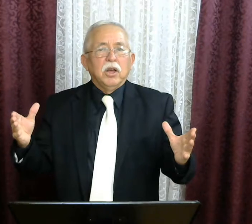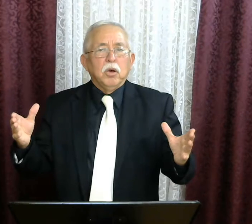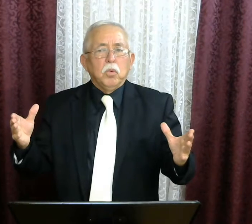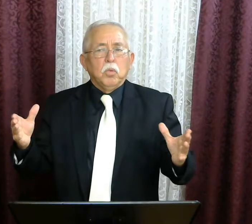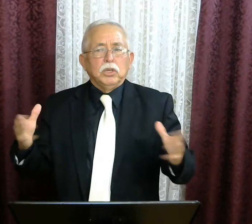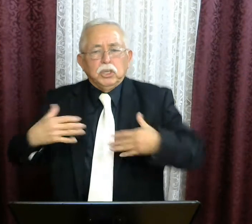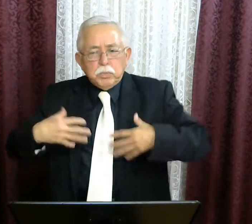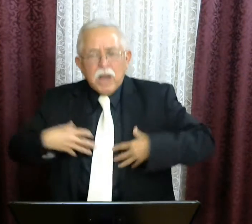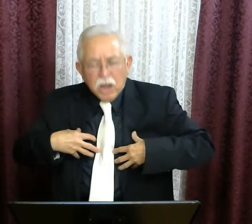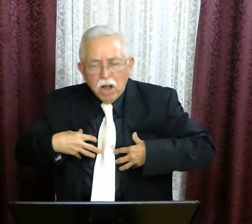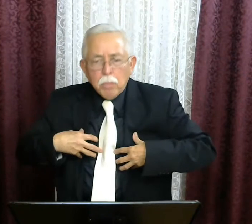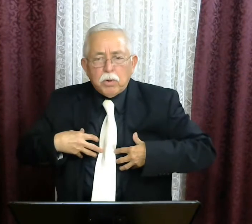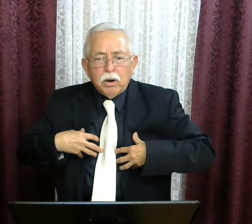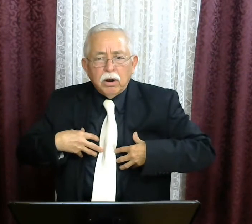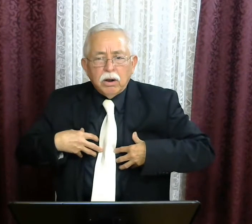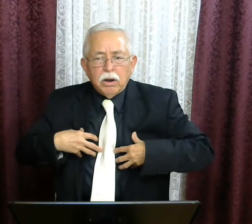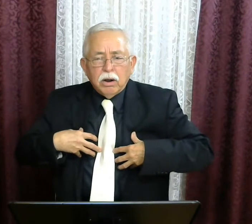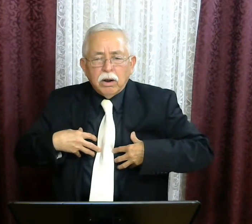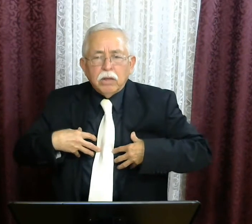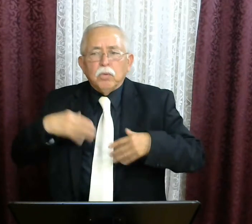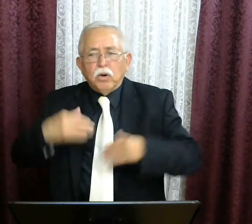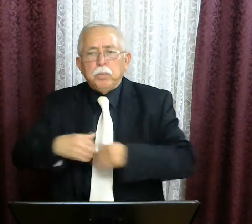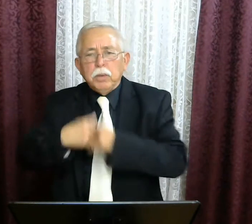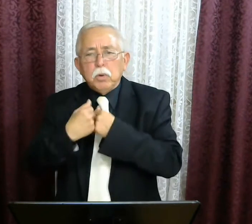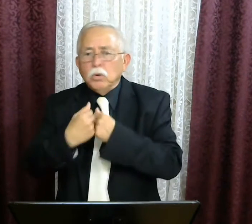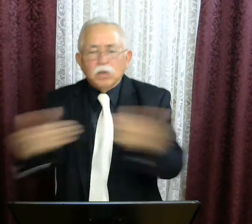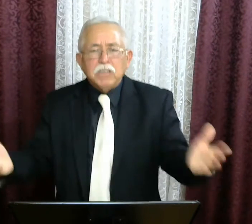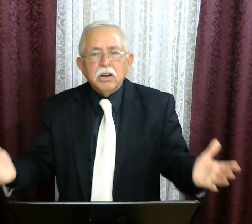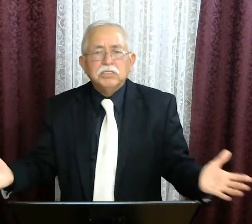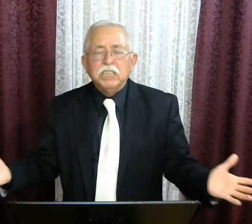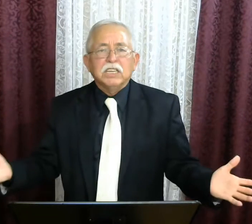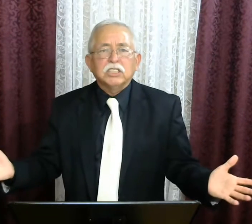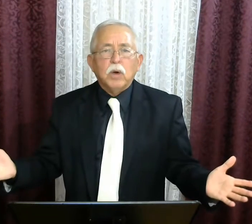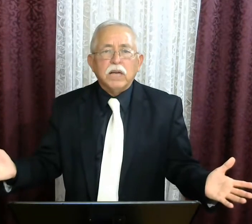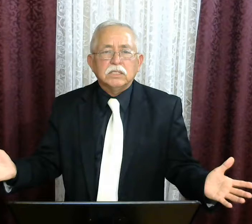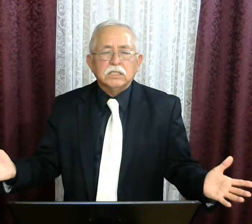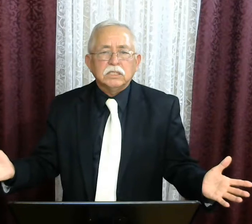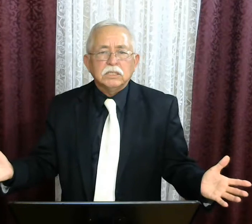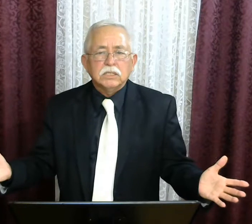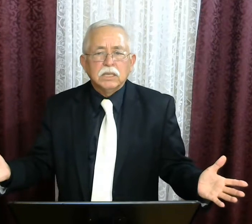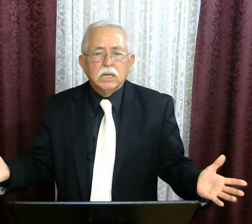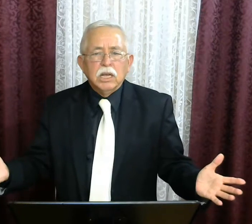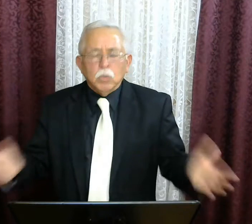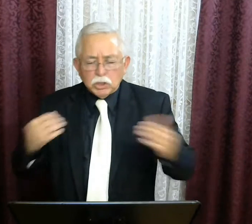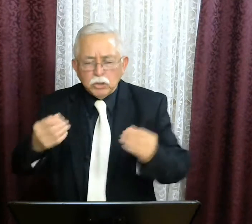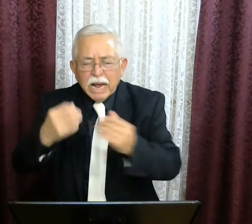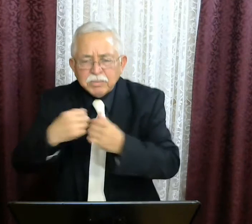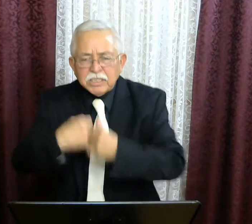We should be a helper for people who doesn't know Jesus Christ. We should have the